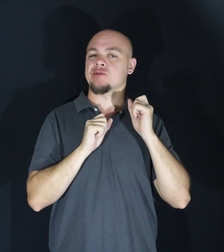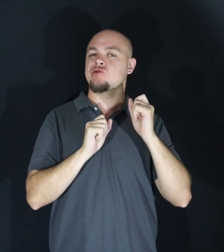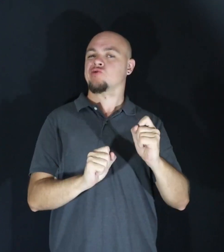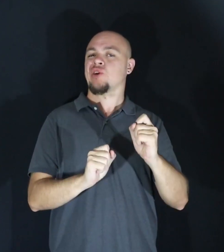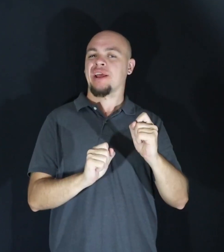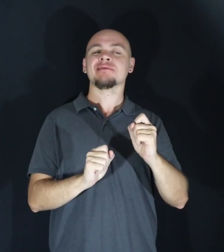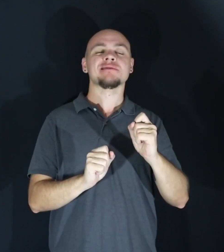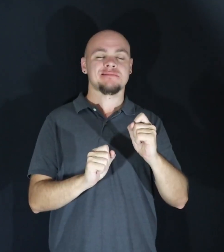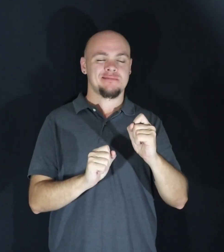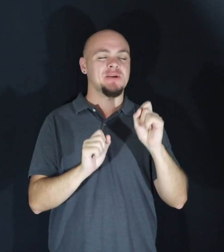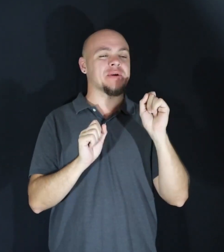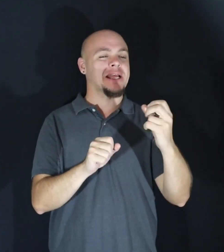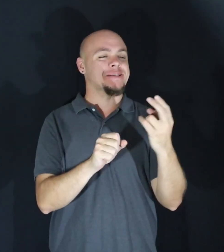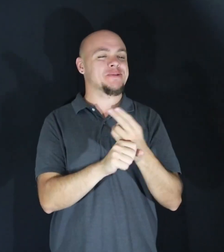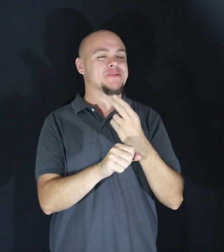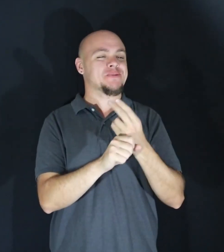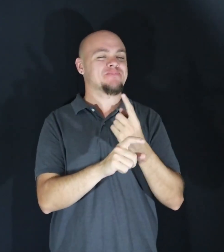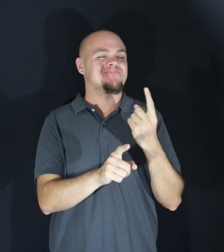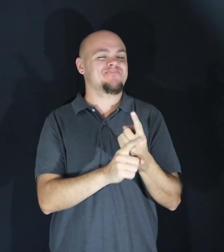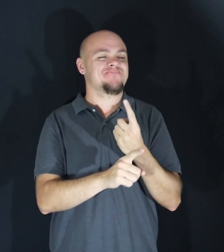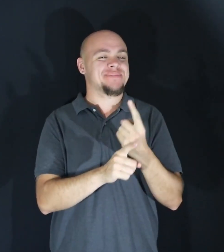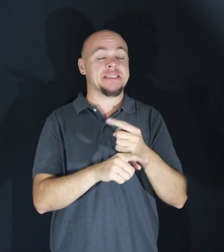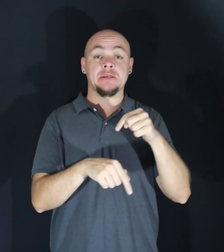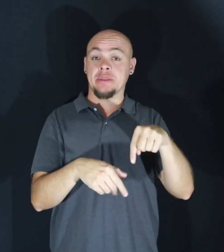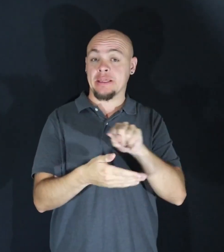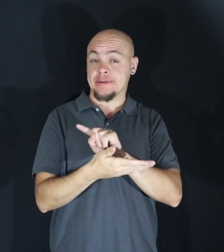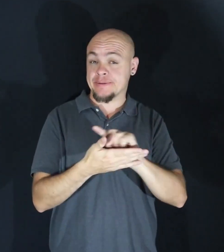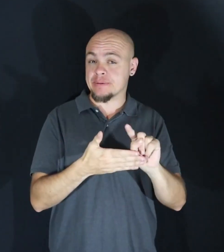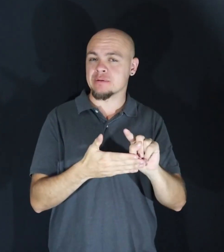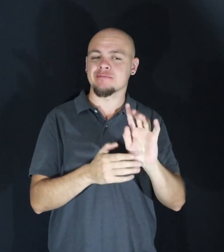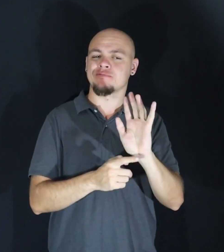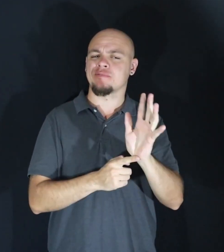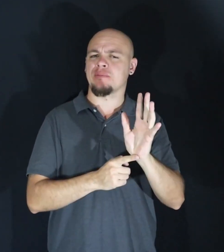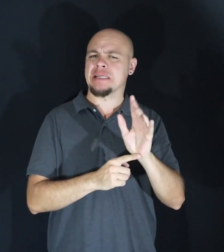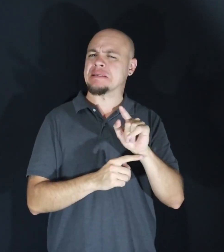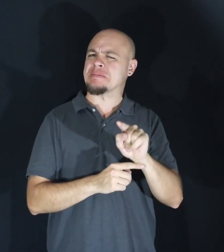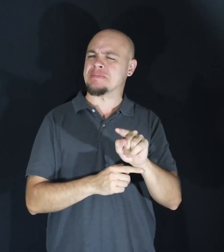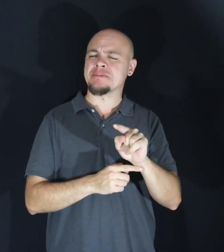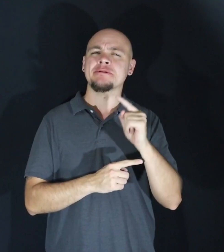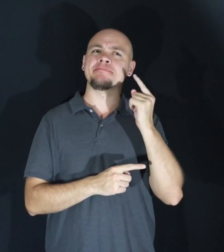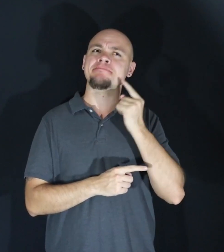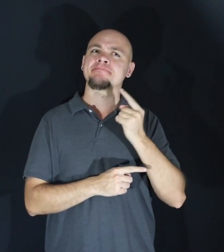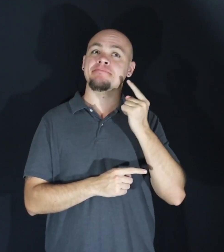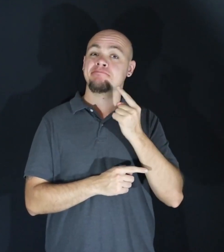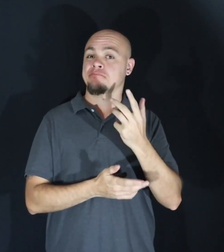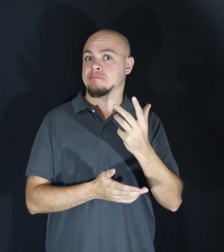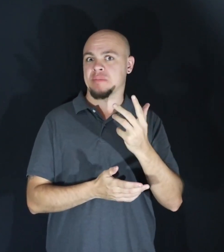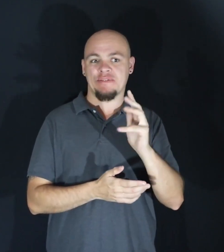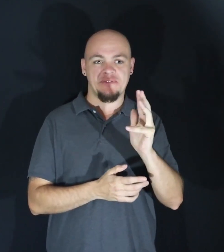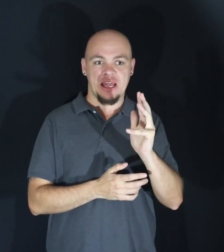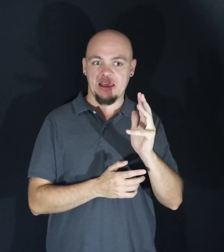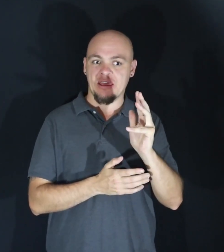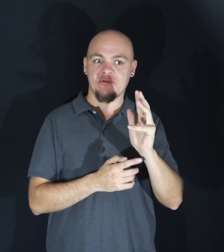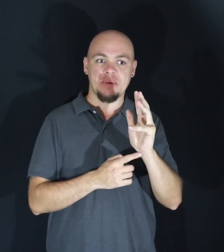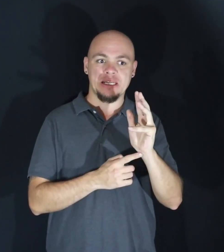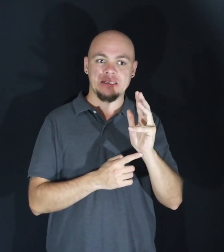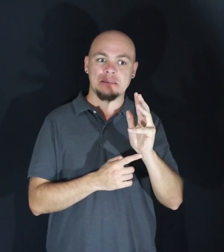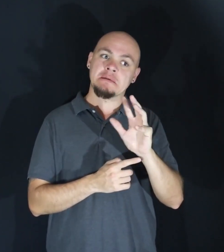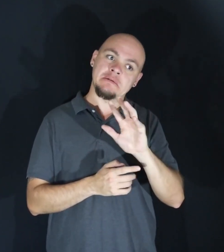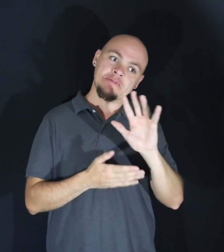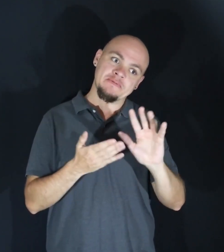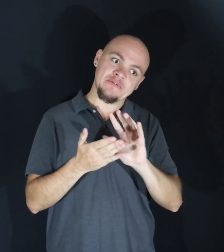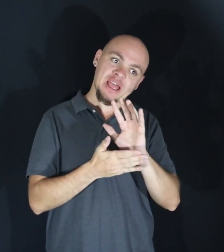work. So this week, take 5 minutes, which may turn into 5 hours if you're